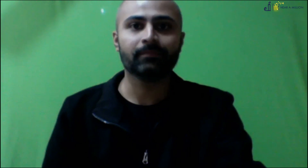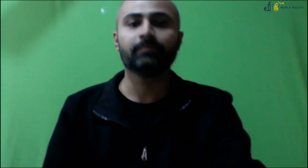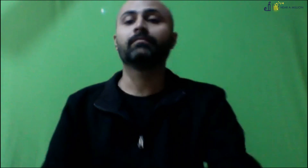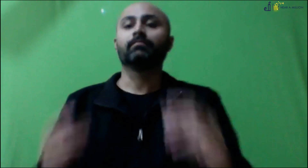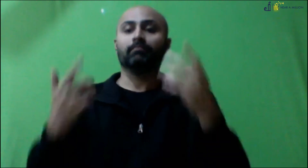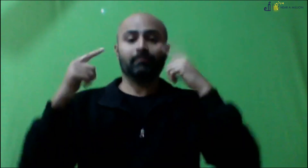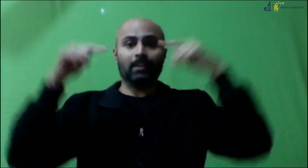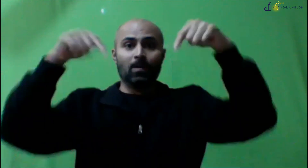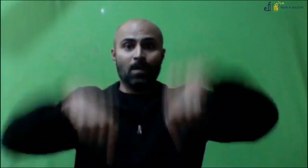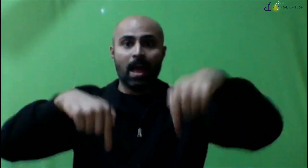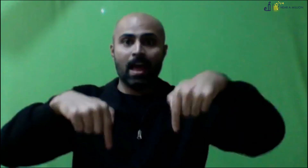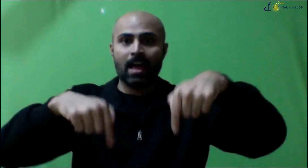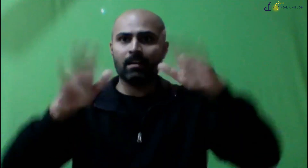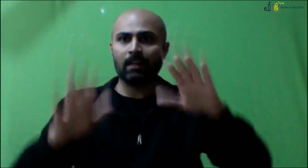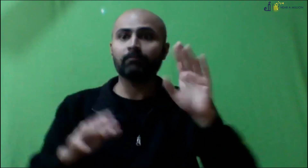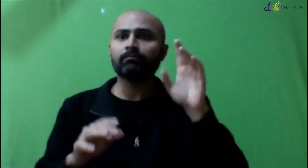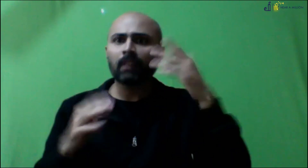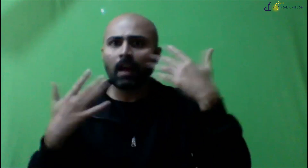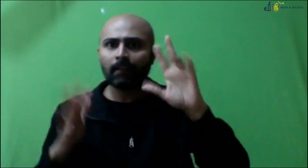Great.